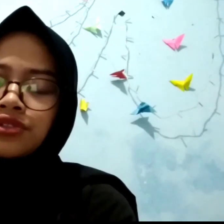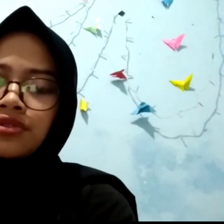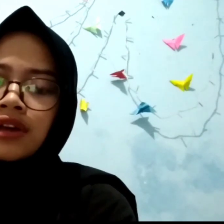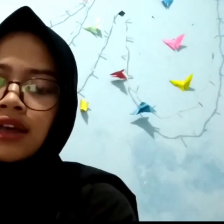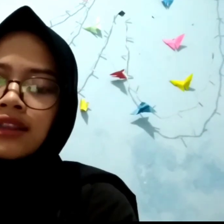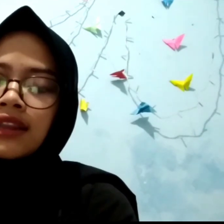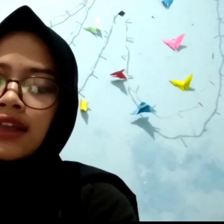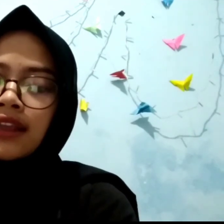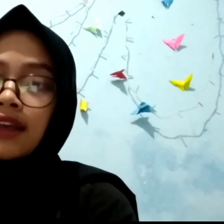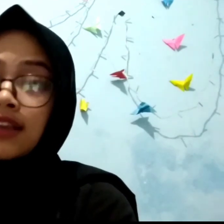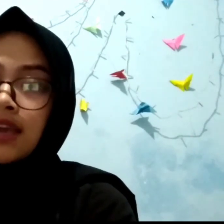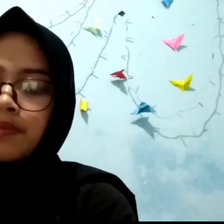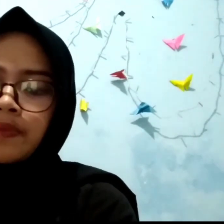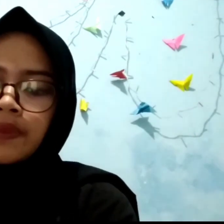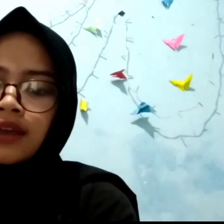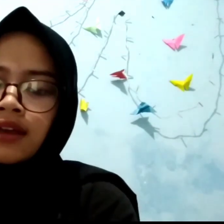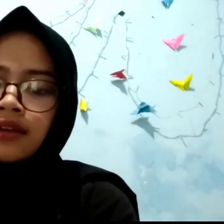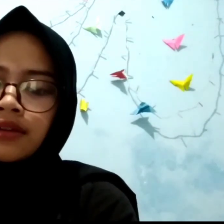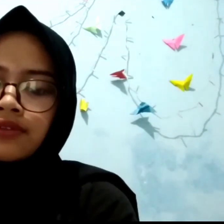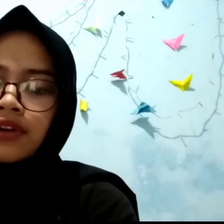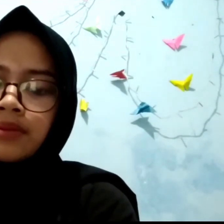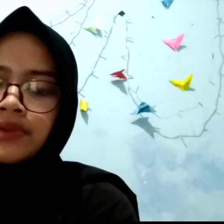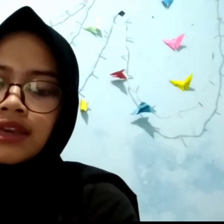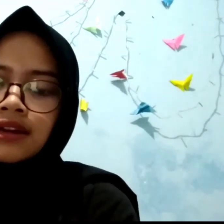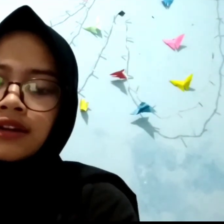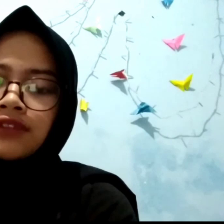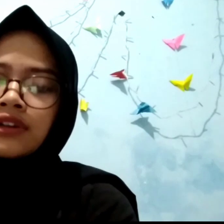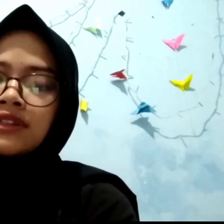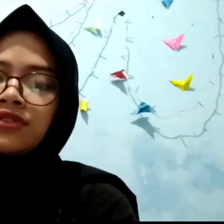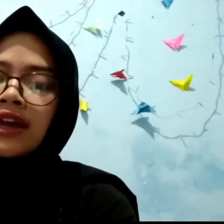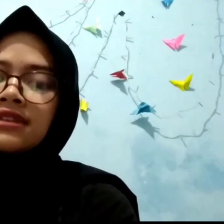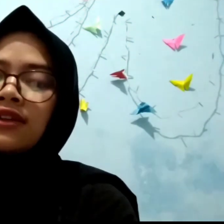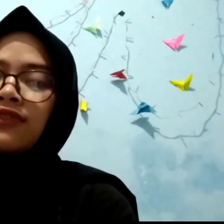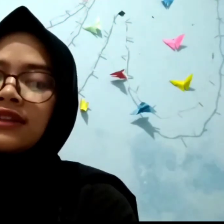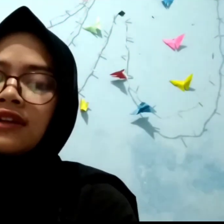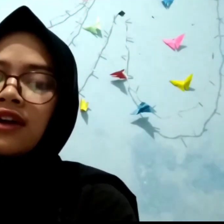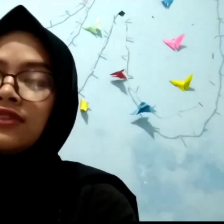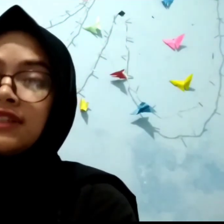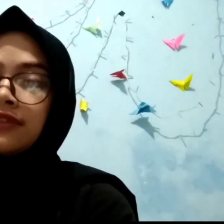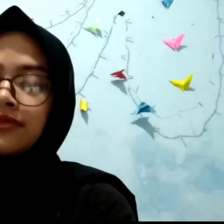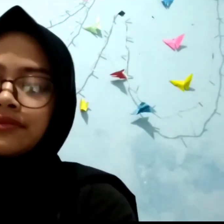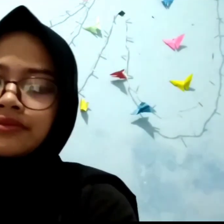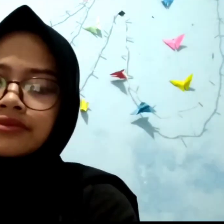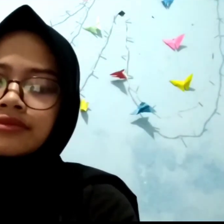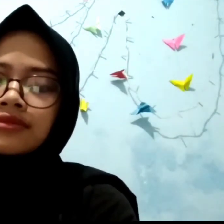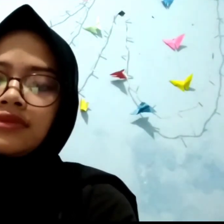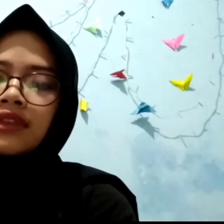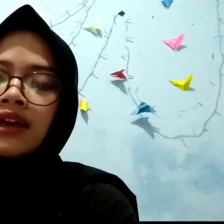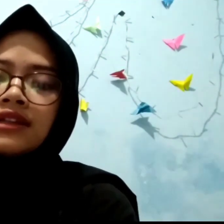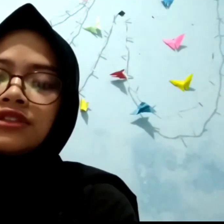to L.E.P. for being referred to as a father of the deaf. The